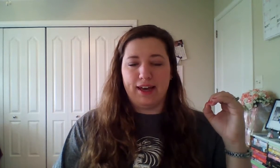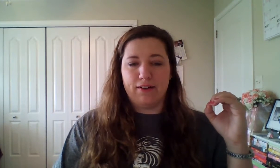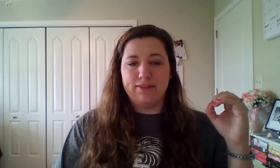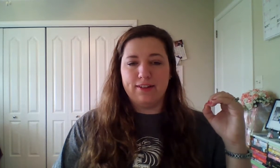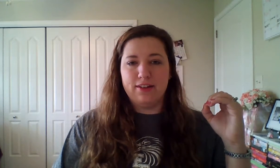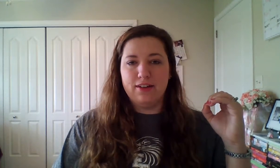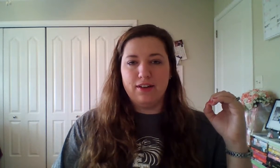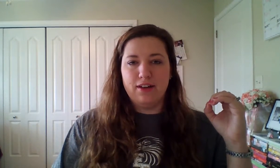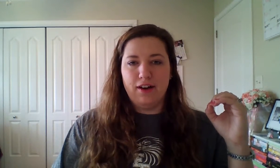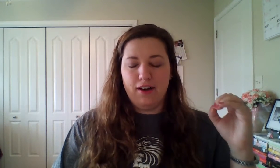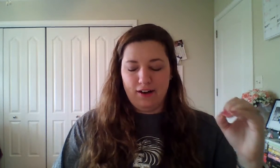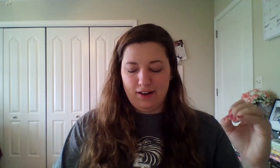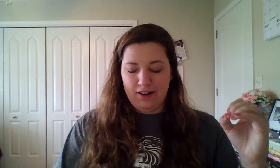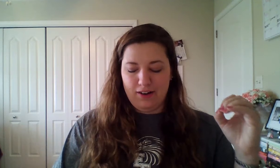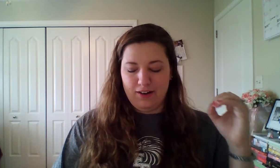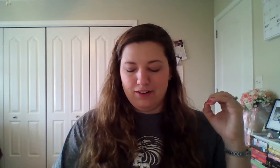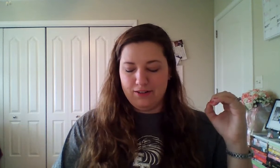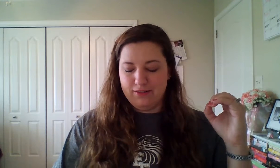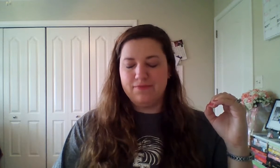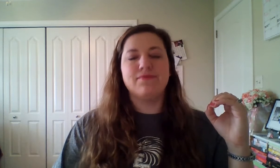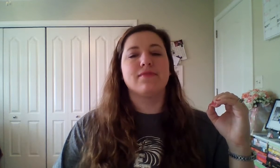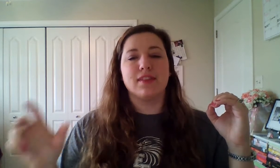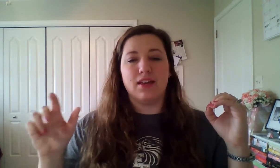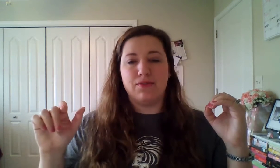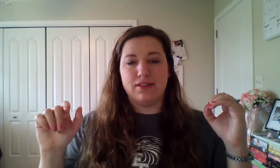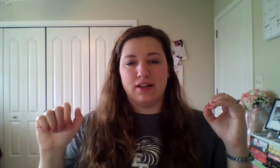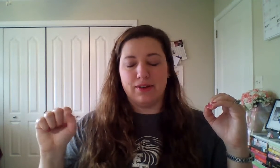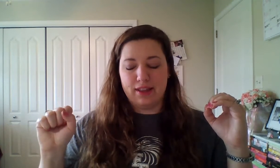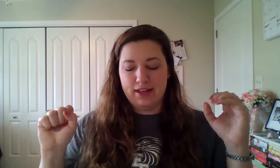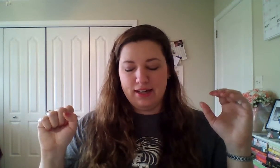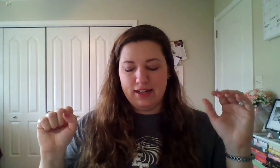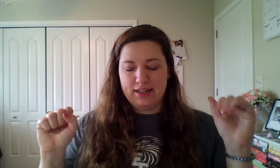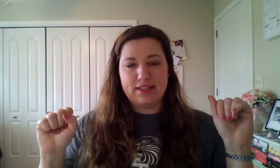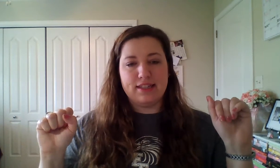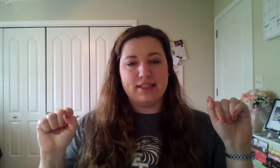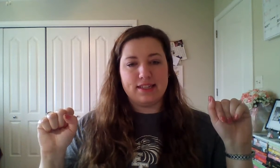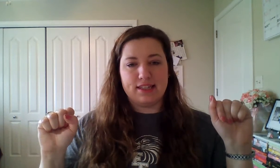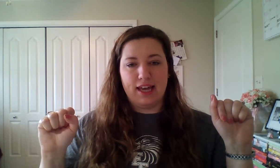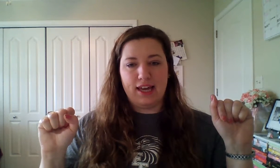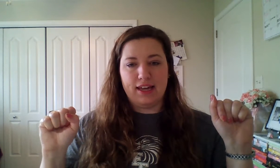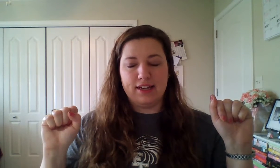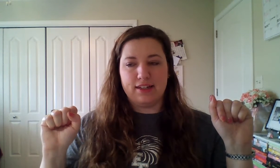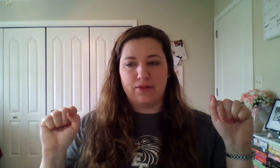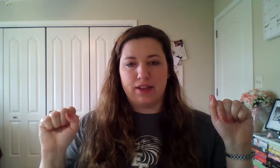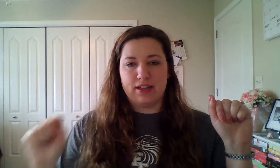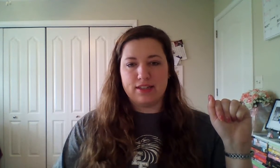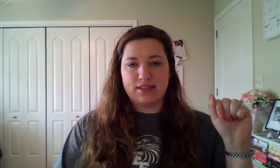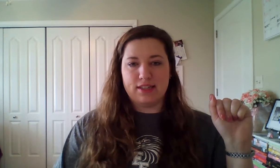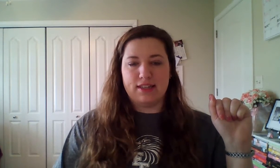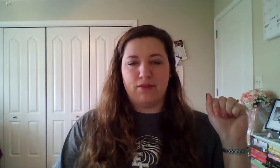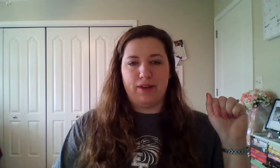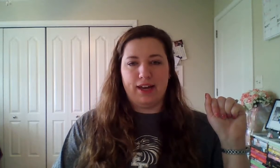have oh. If we start with say and take away the sound, we